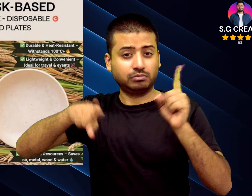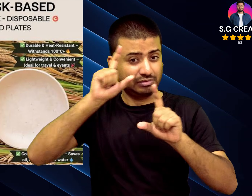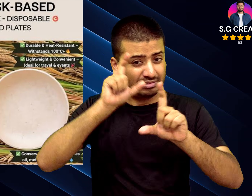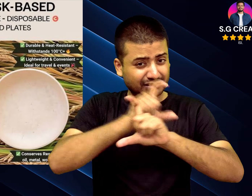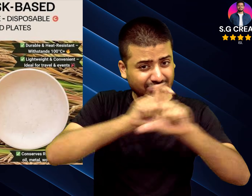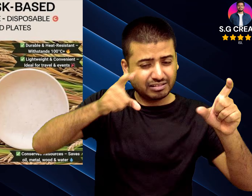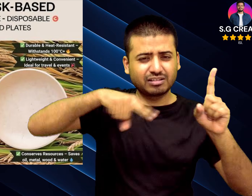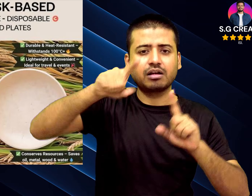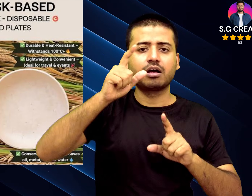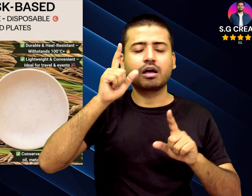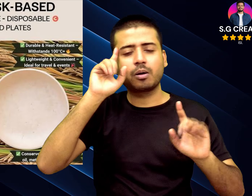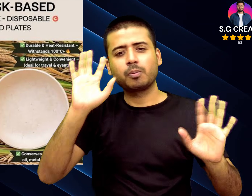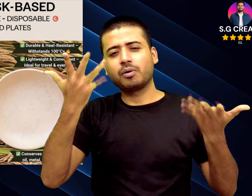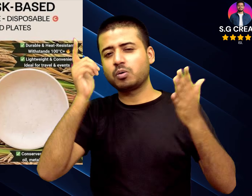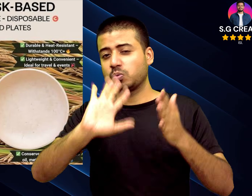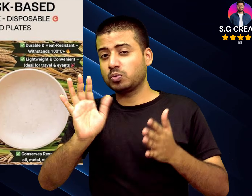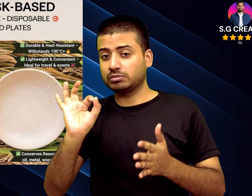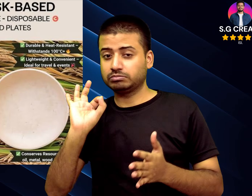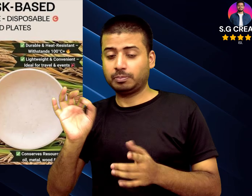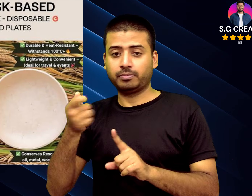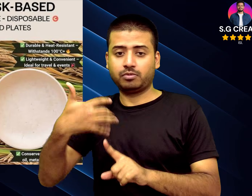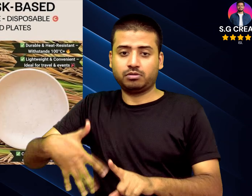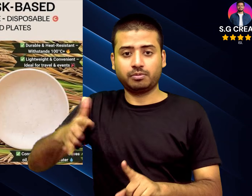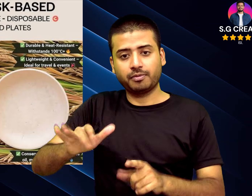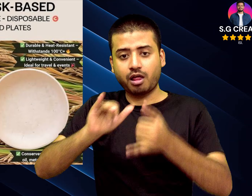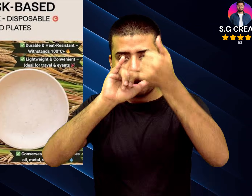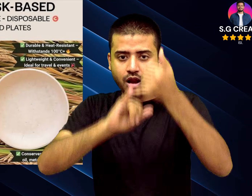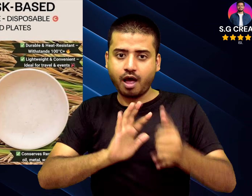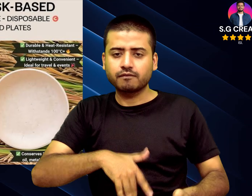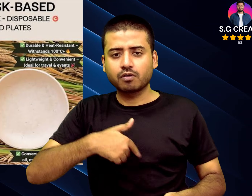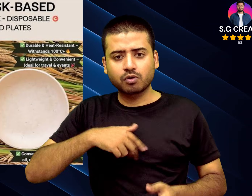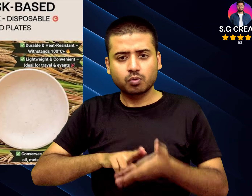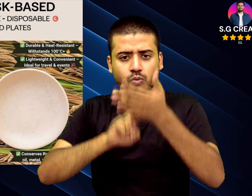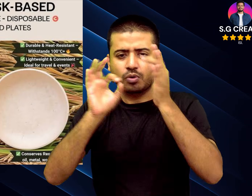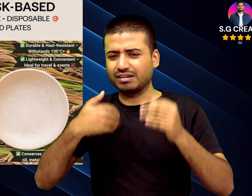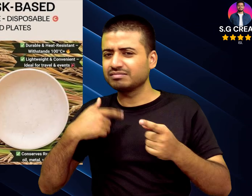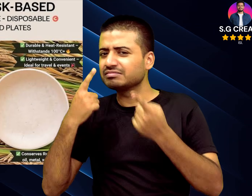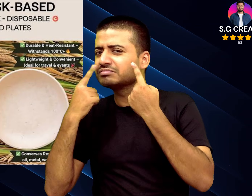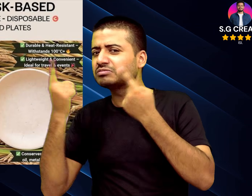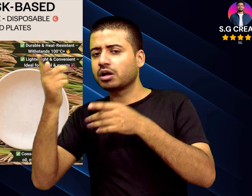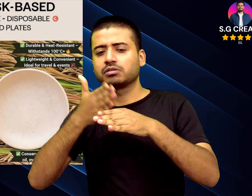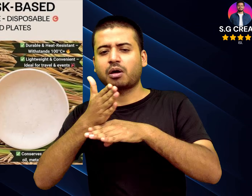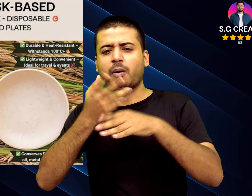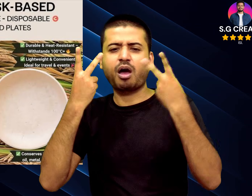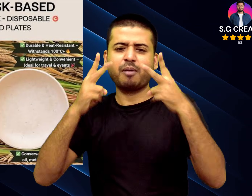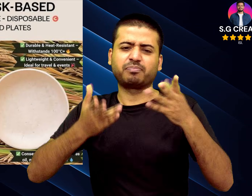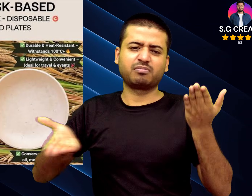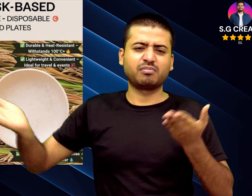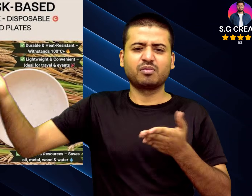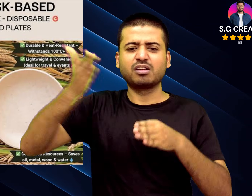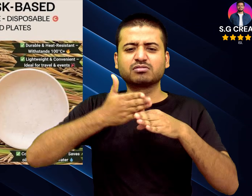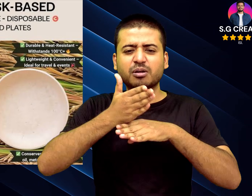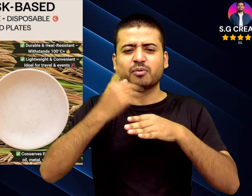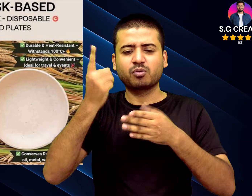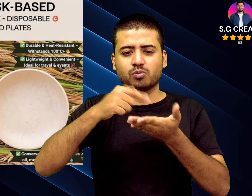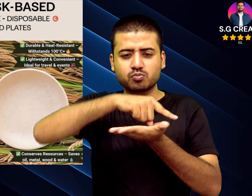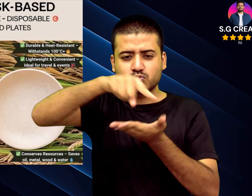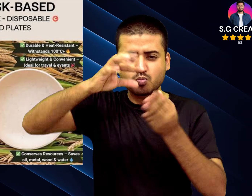8% to 10%. The cleaned husks are passed through large rotary dryers. If the husks are too wet, the water will turn